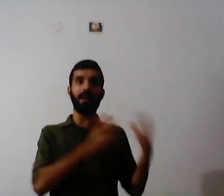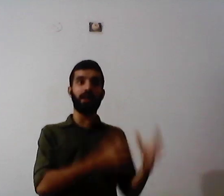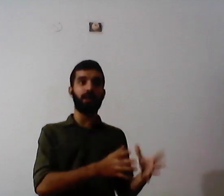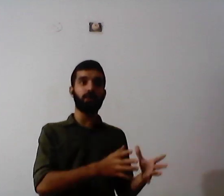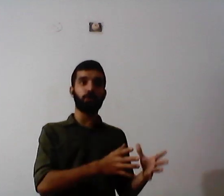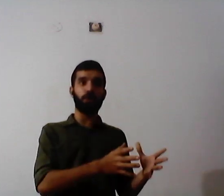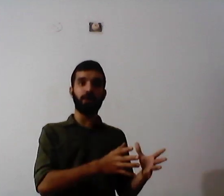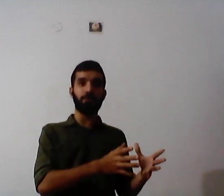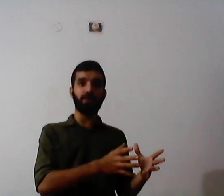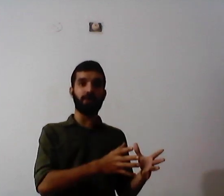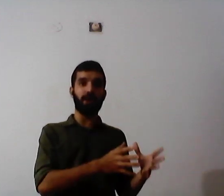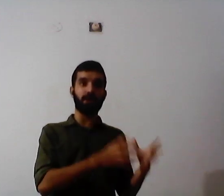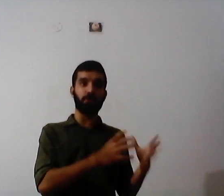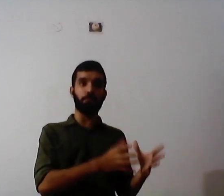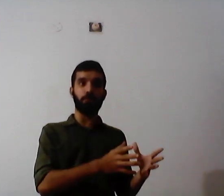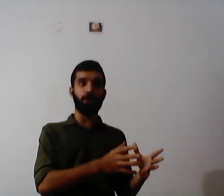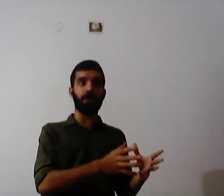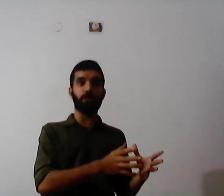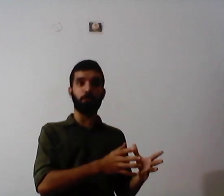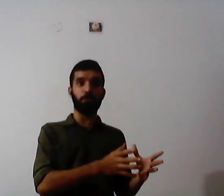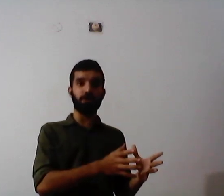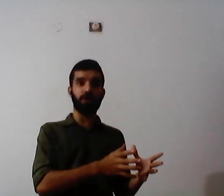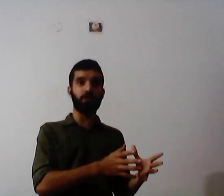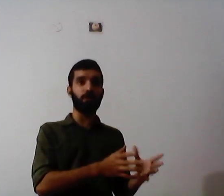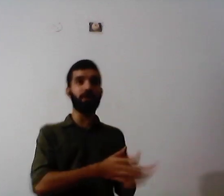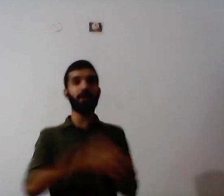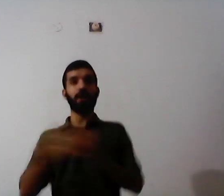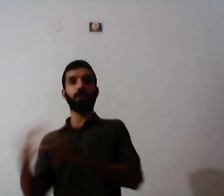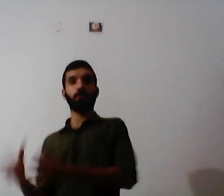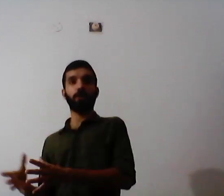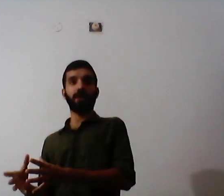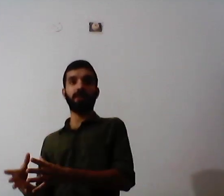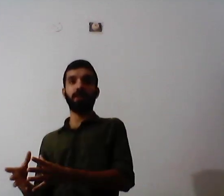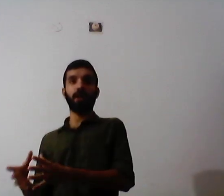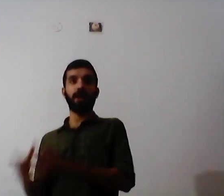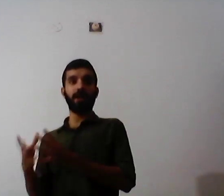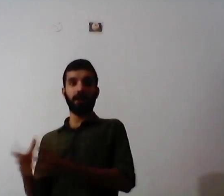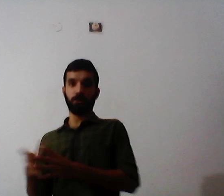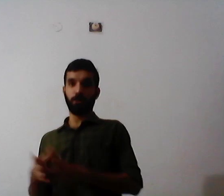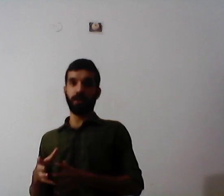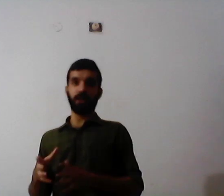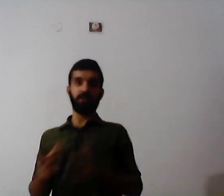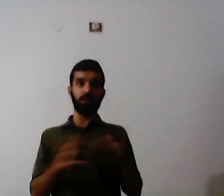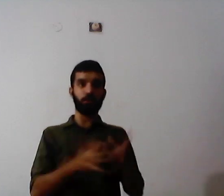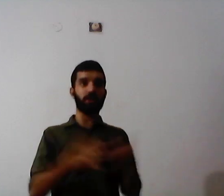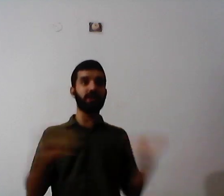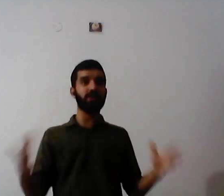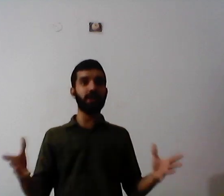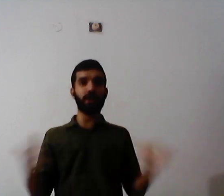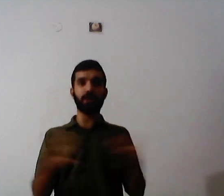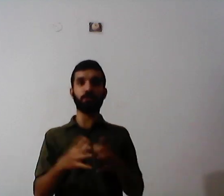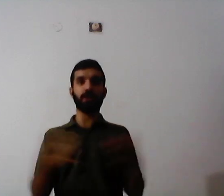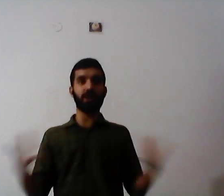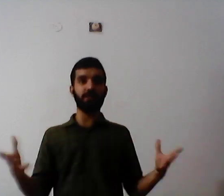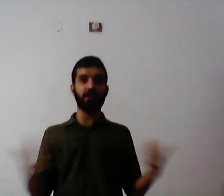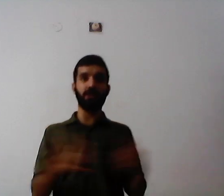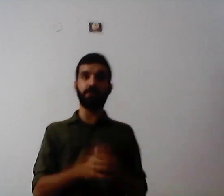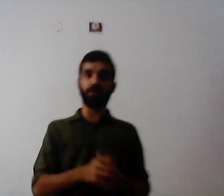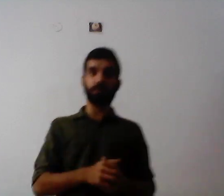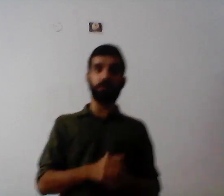Na, sodium is electropositive one, and chlorine have a high electronegativity. So there is a electronegativity difference between